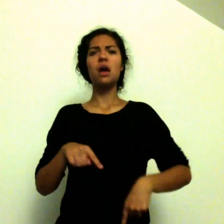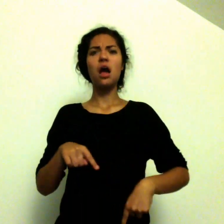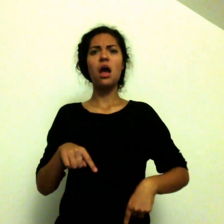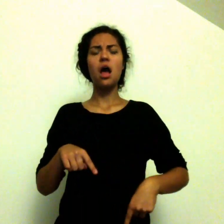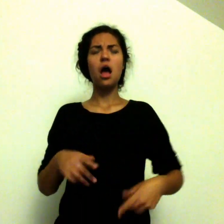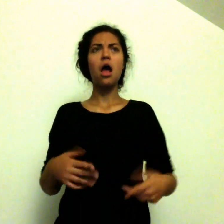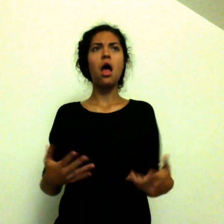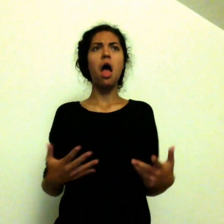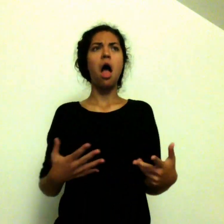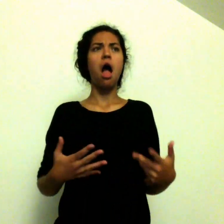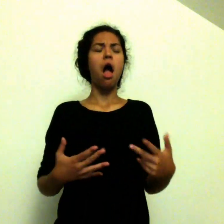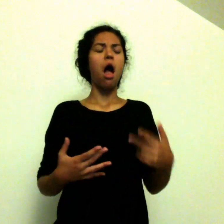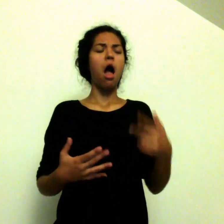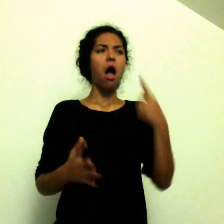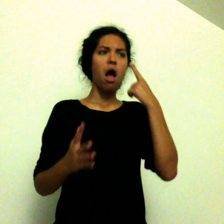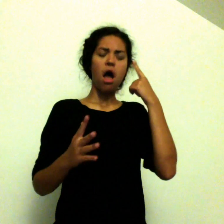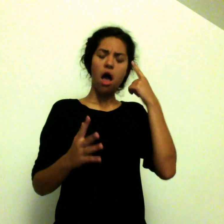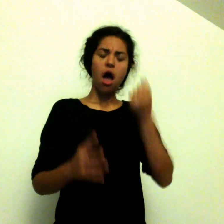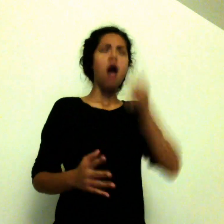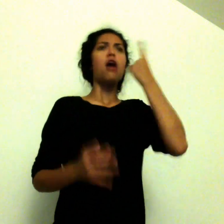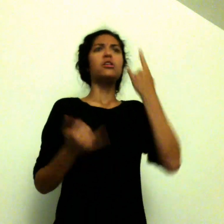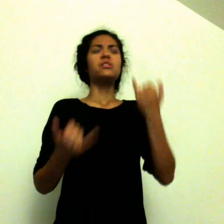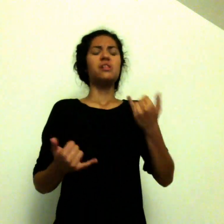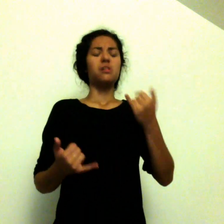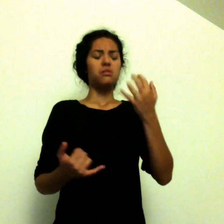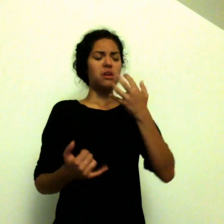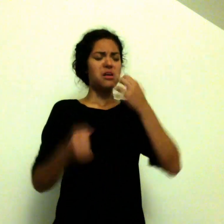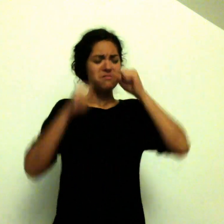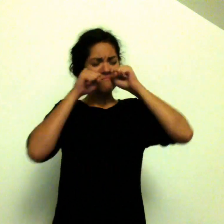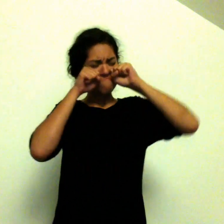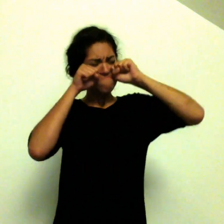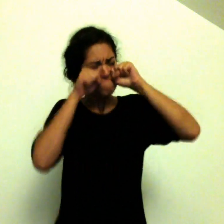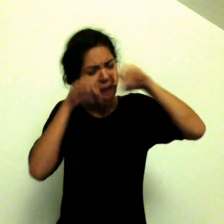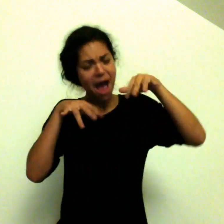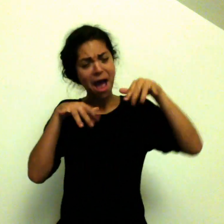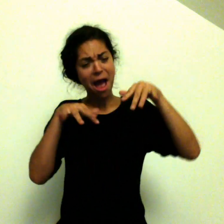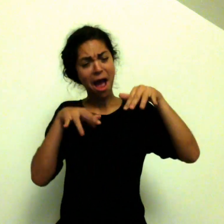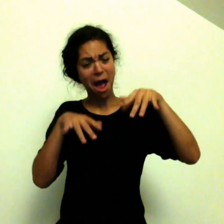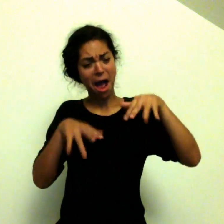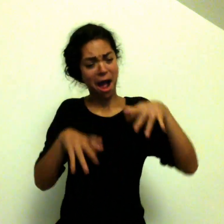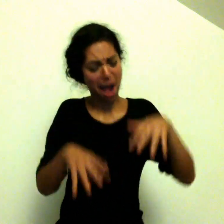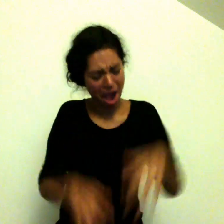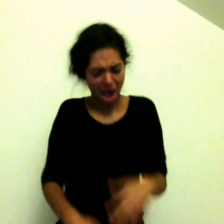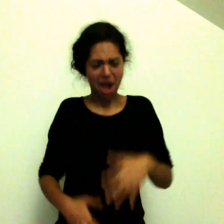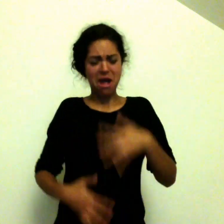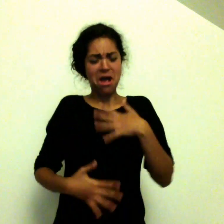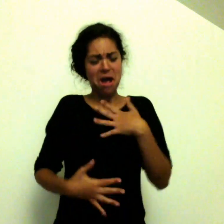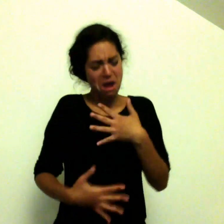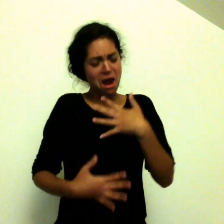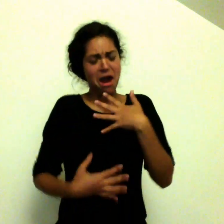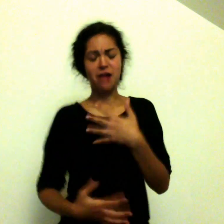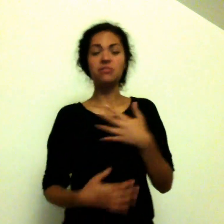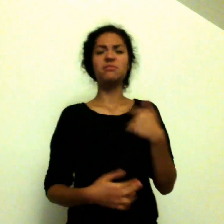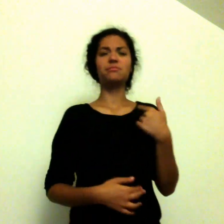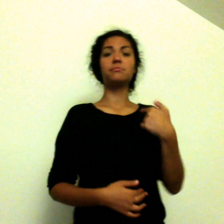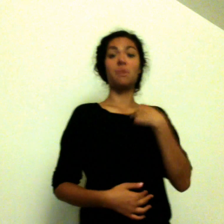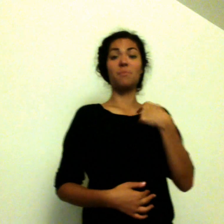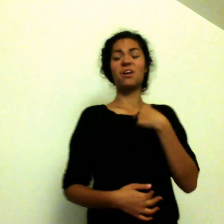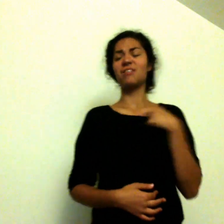uncontrollable sobs as if the millennium had been cancelled. And as I walked out of the house, I saw him crying,